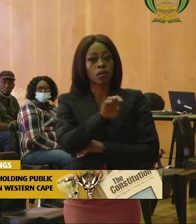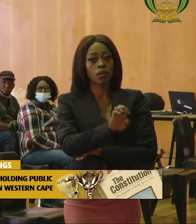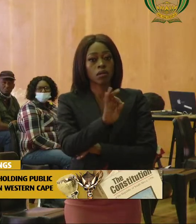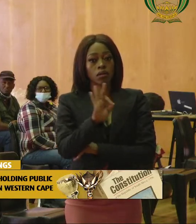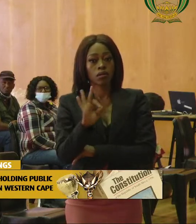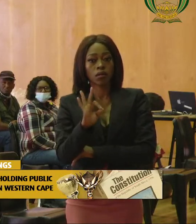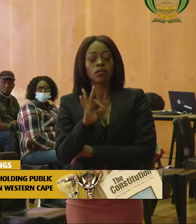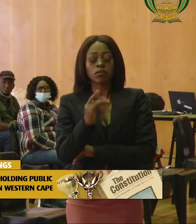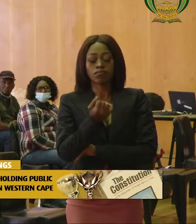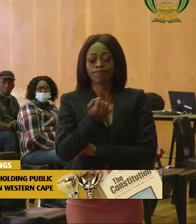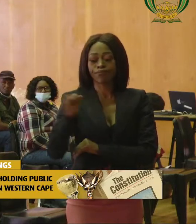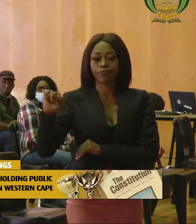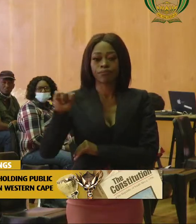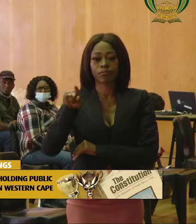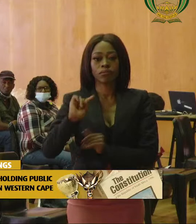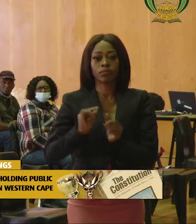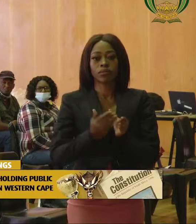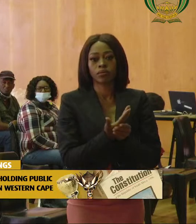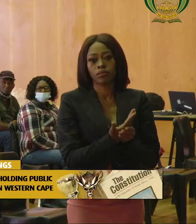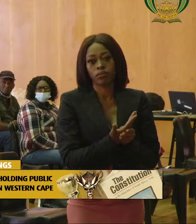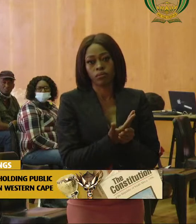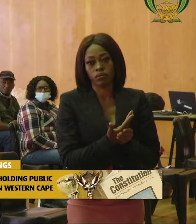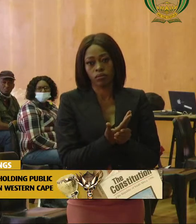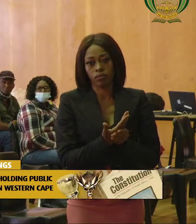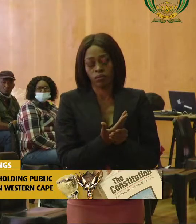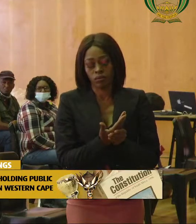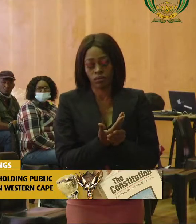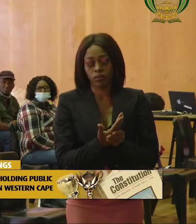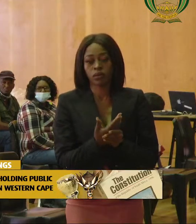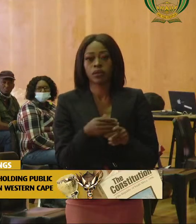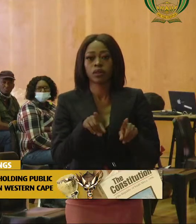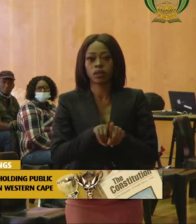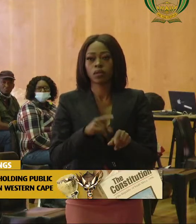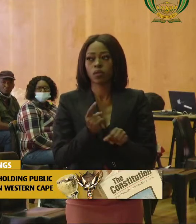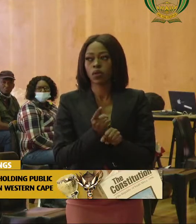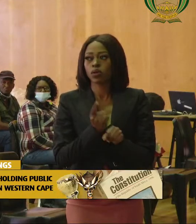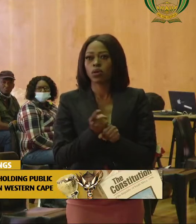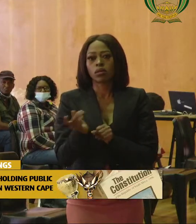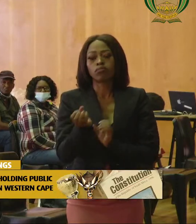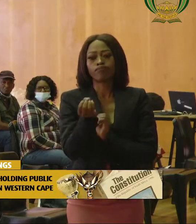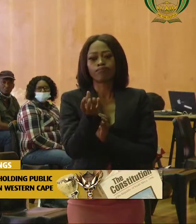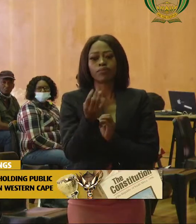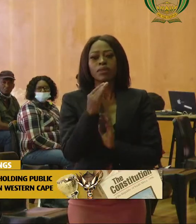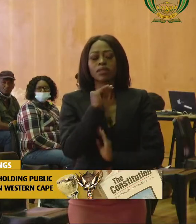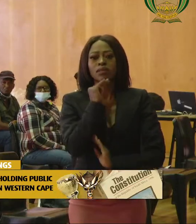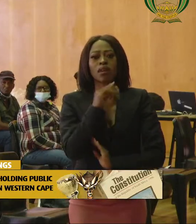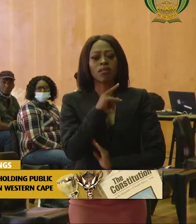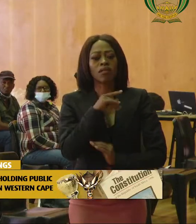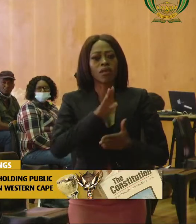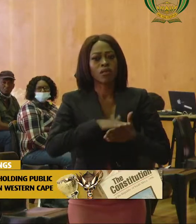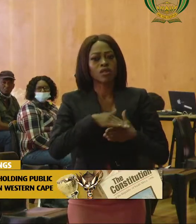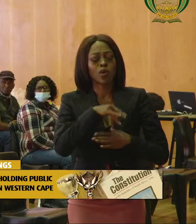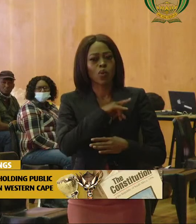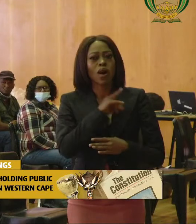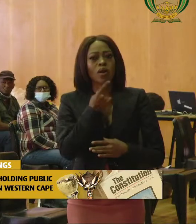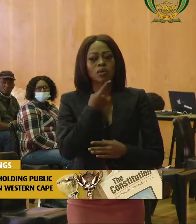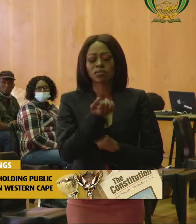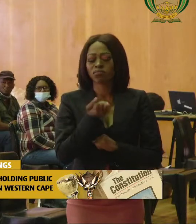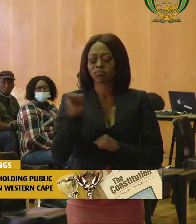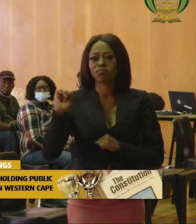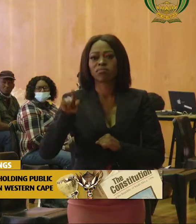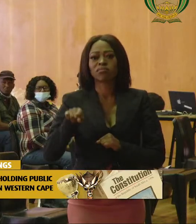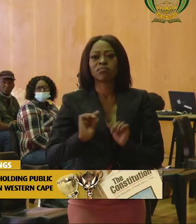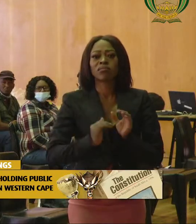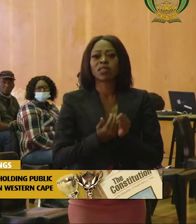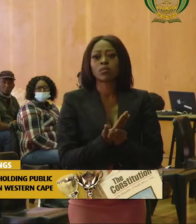we reject this bill. And I think they've covered me well in terms of why we are rejecting it.